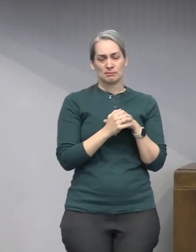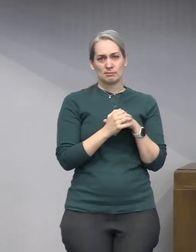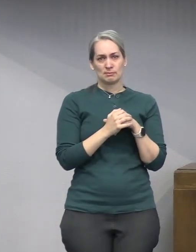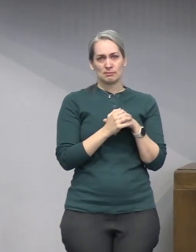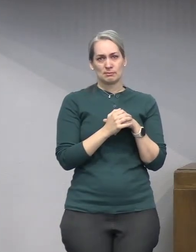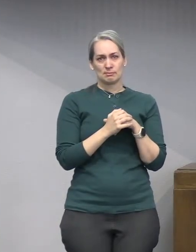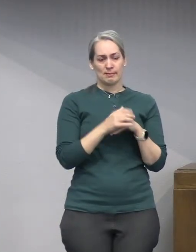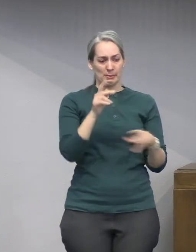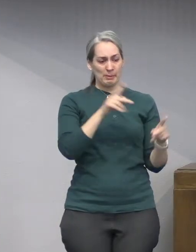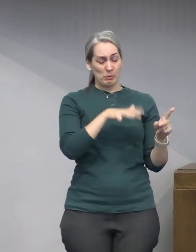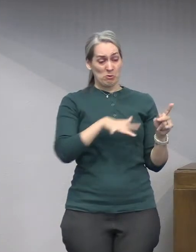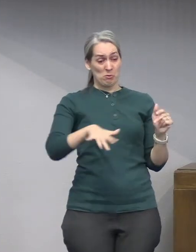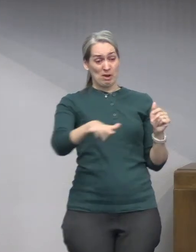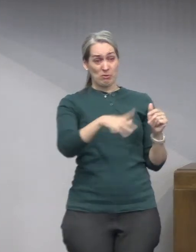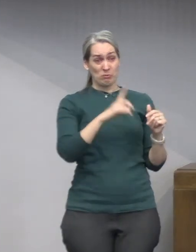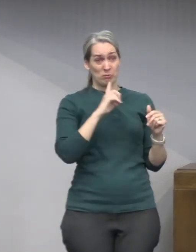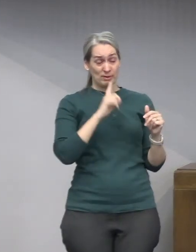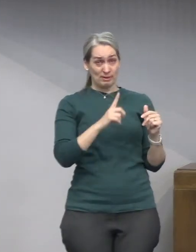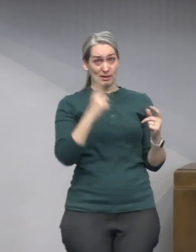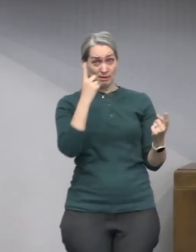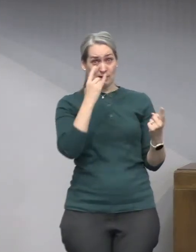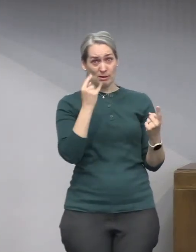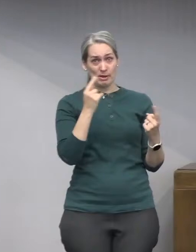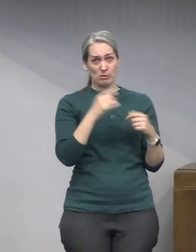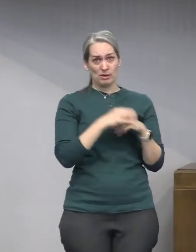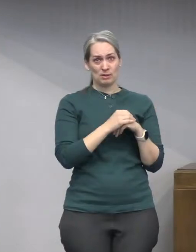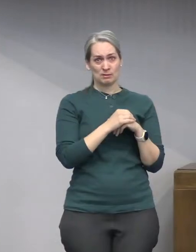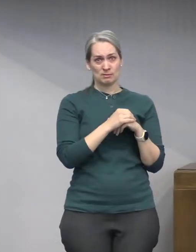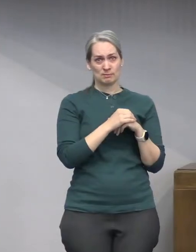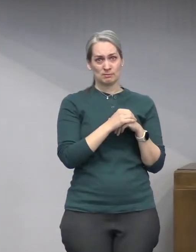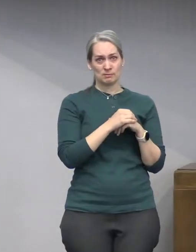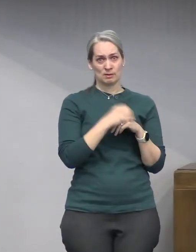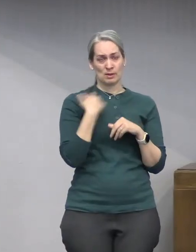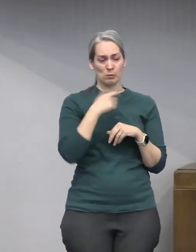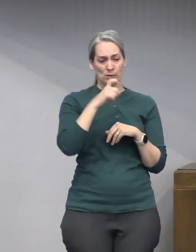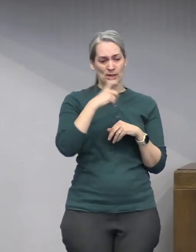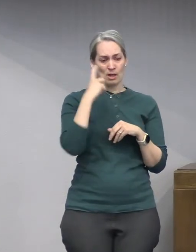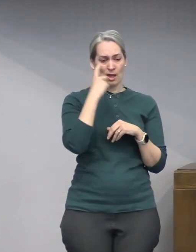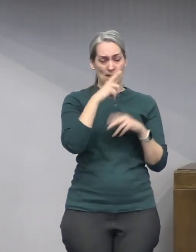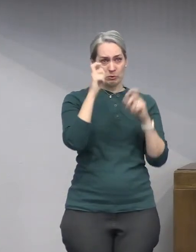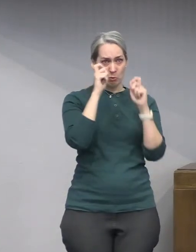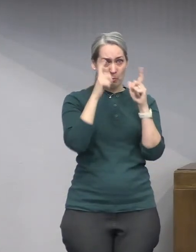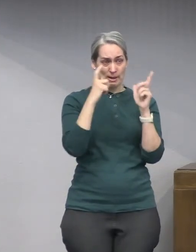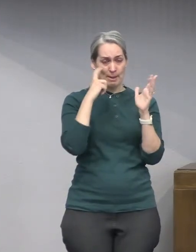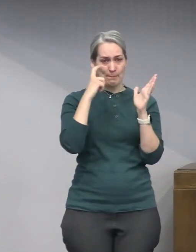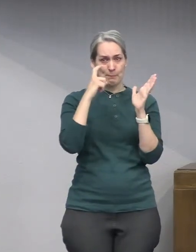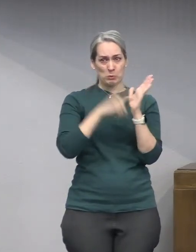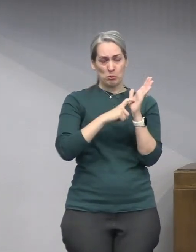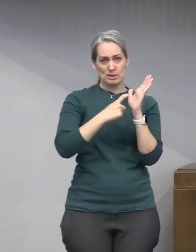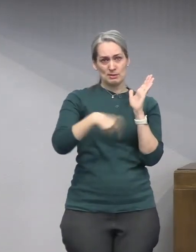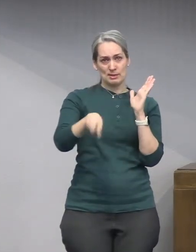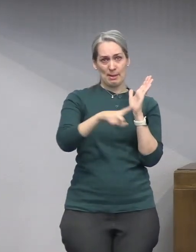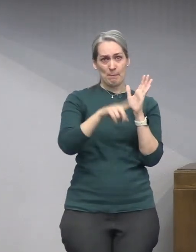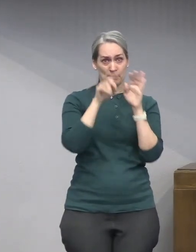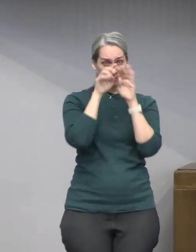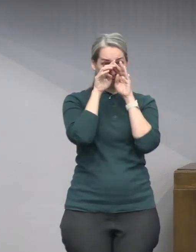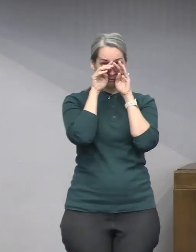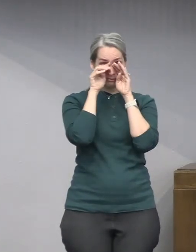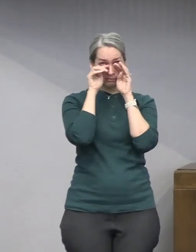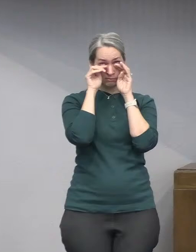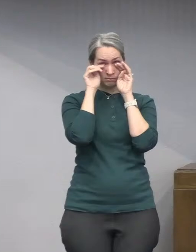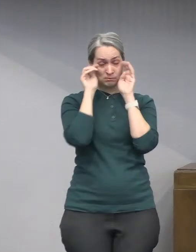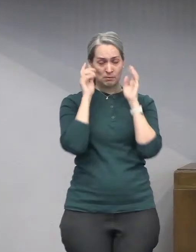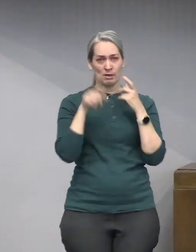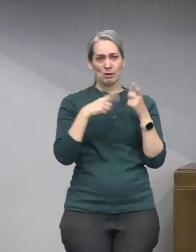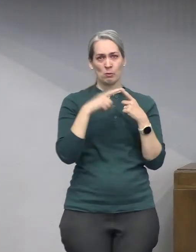They're all around, really, when we think about it. We just need to open our eyes and notice them. But once we